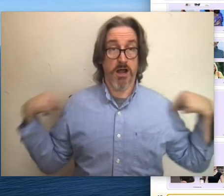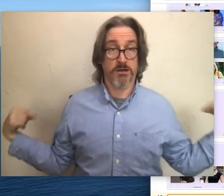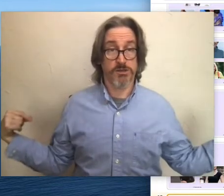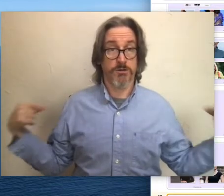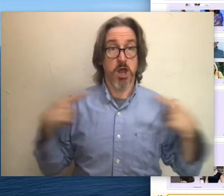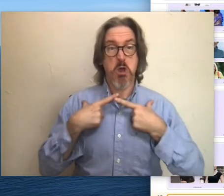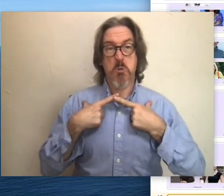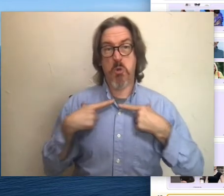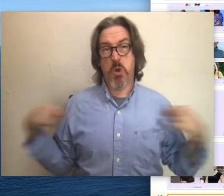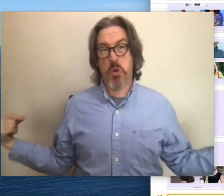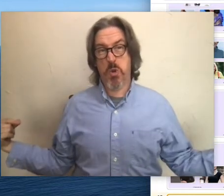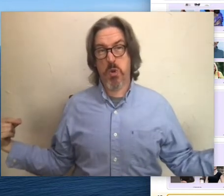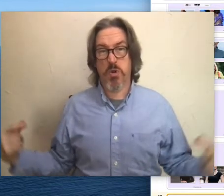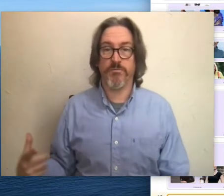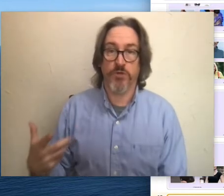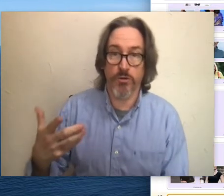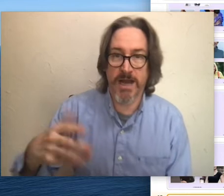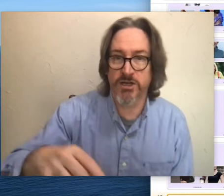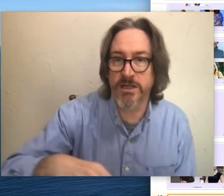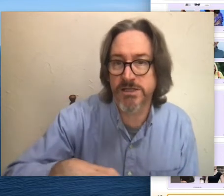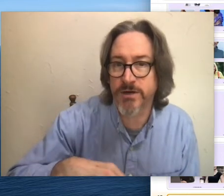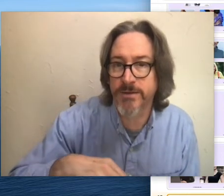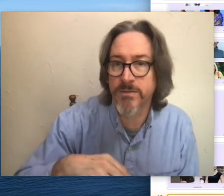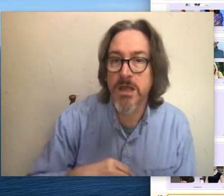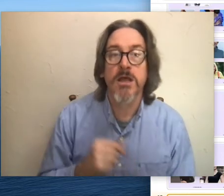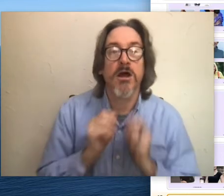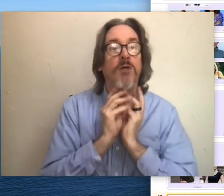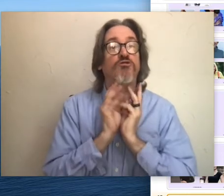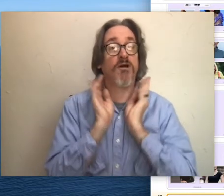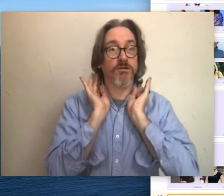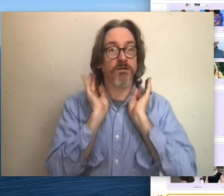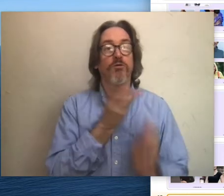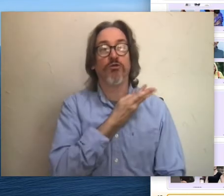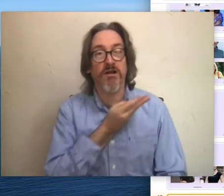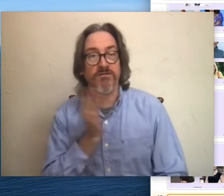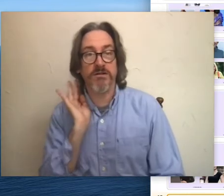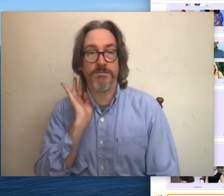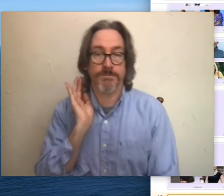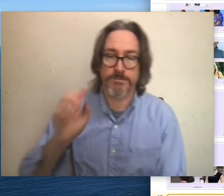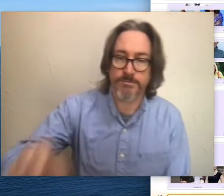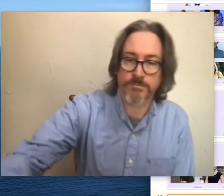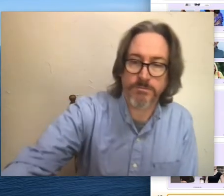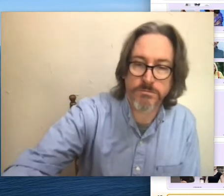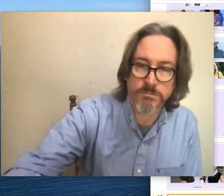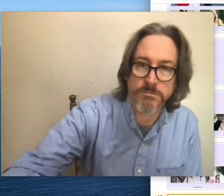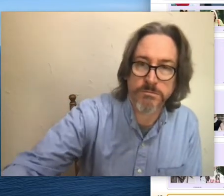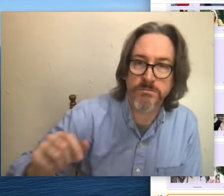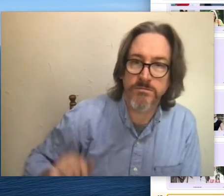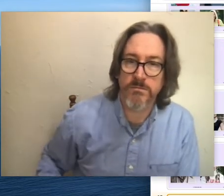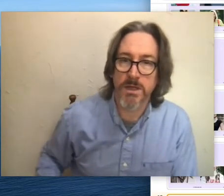long collars, you can actually illustrate. Ruffle or ruffle.